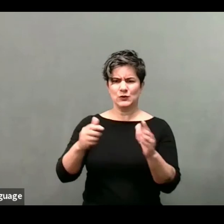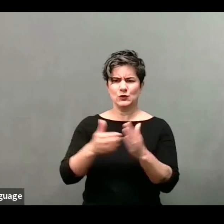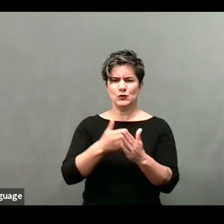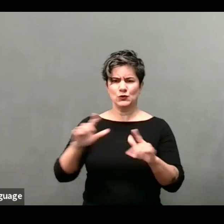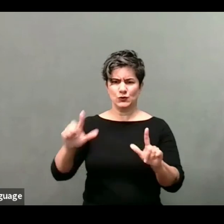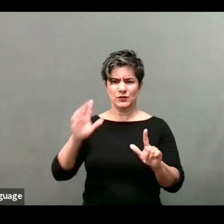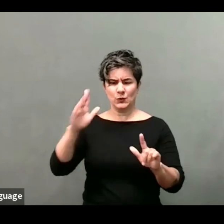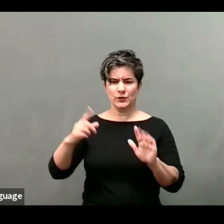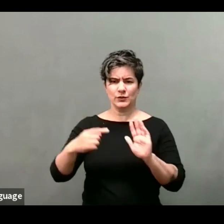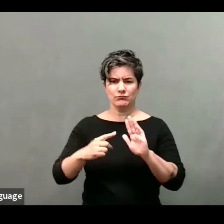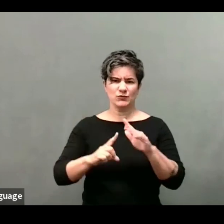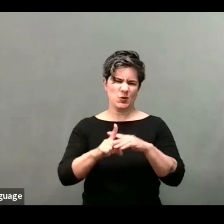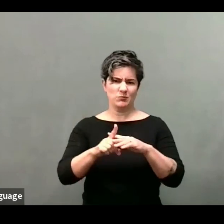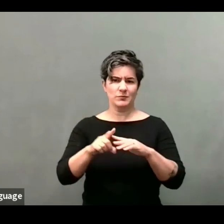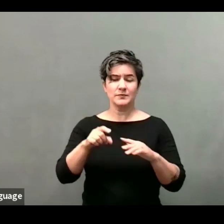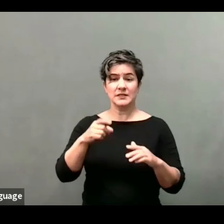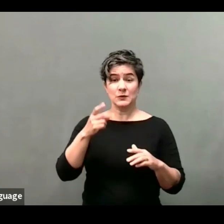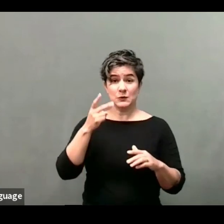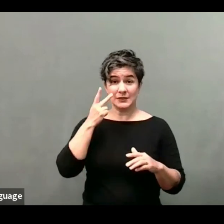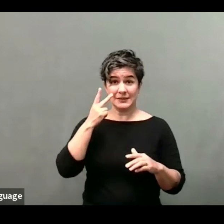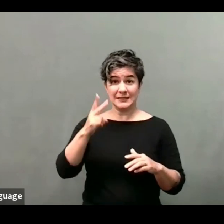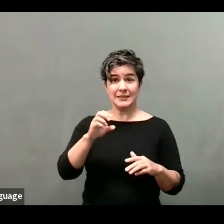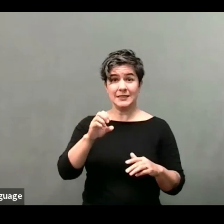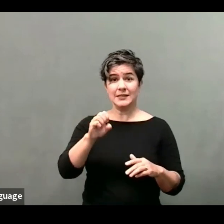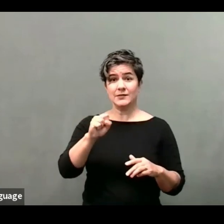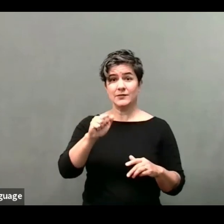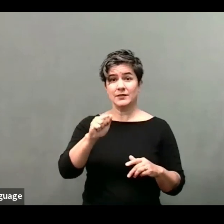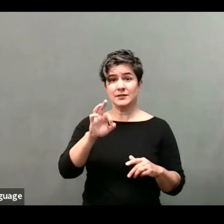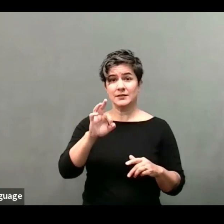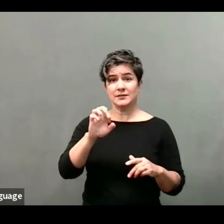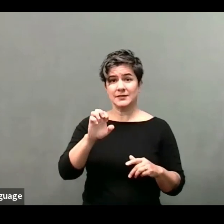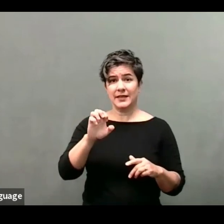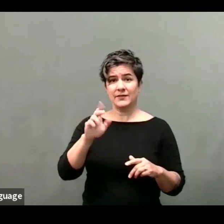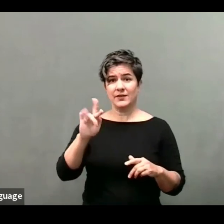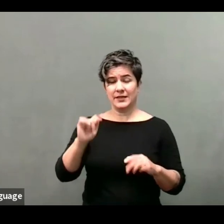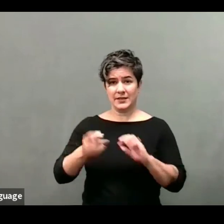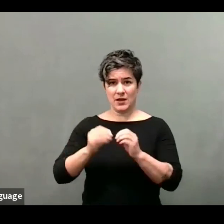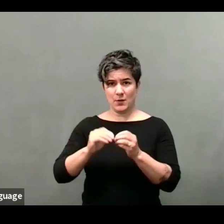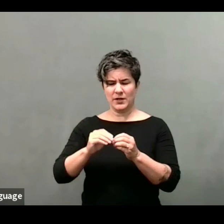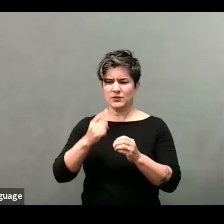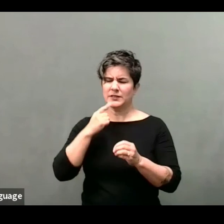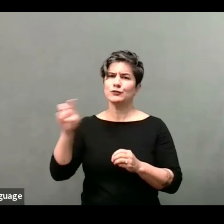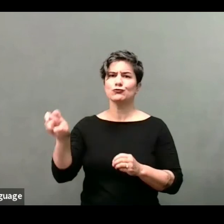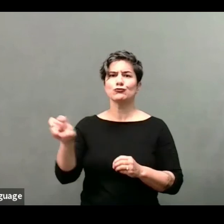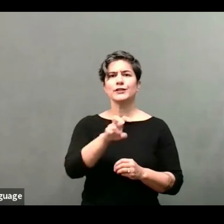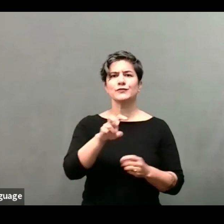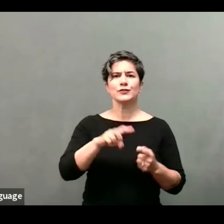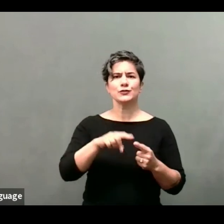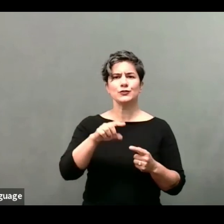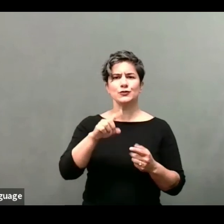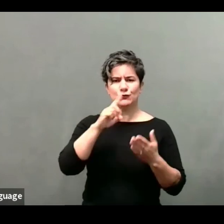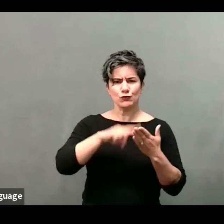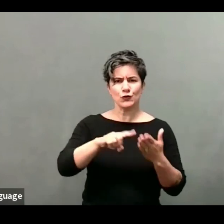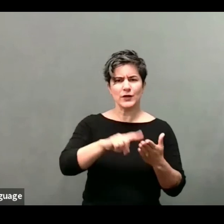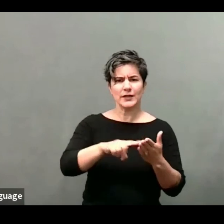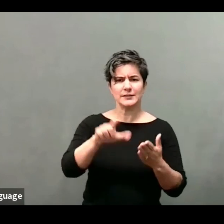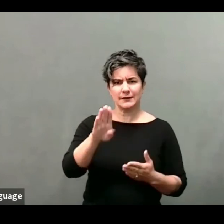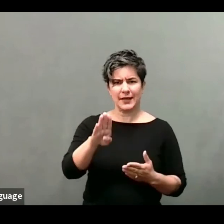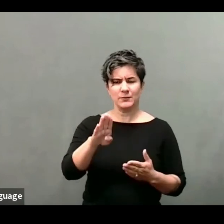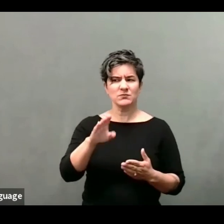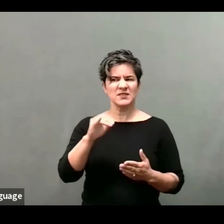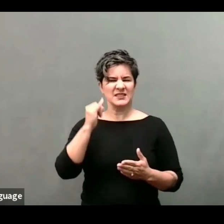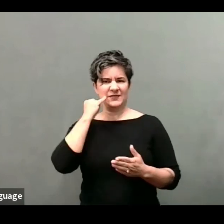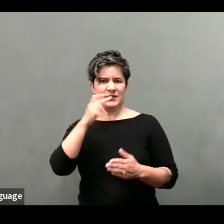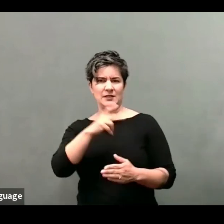up, where it'll show the safe kit number, which isn't here, that it was transferred to the forensic lab. This would be only for a